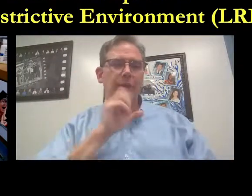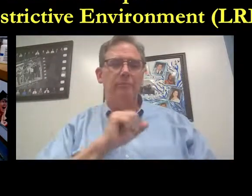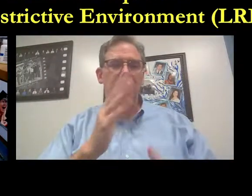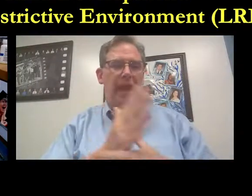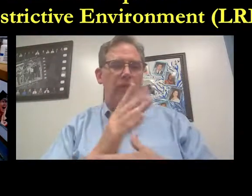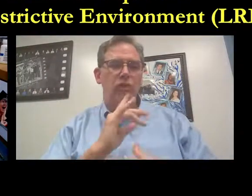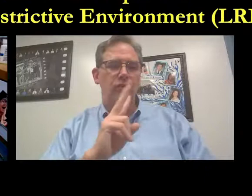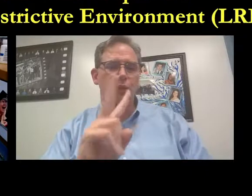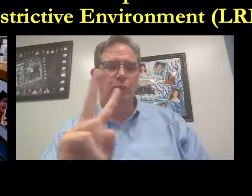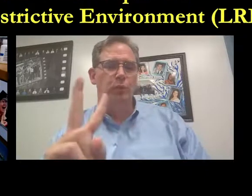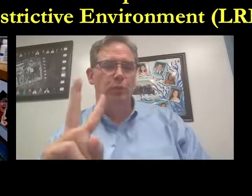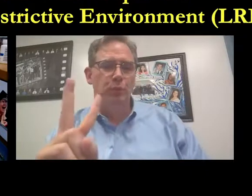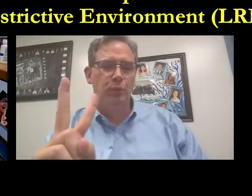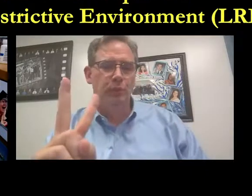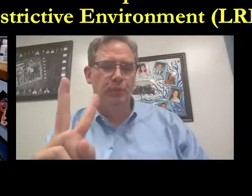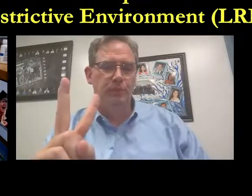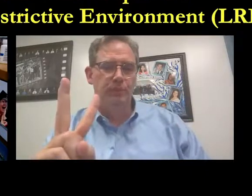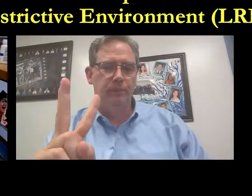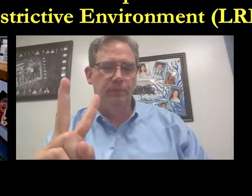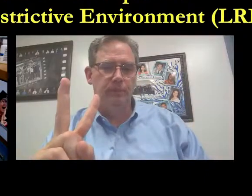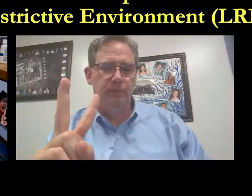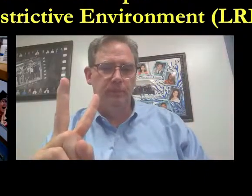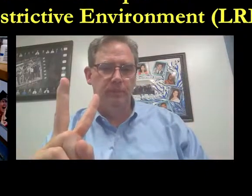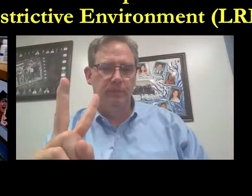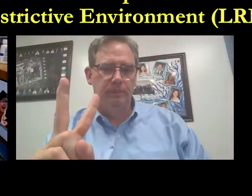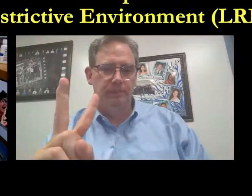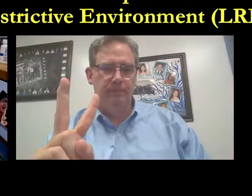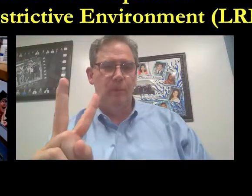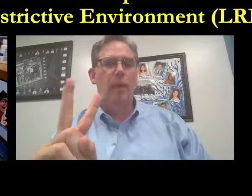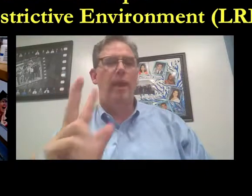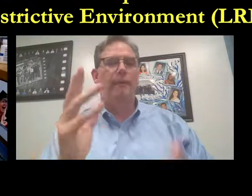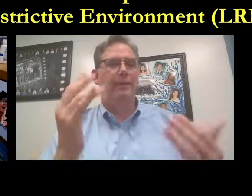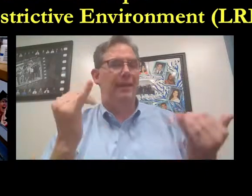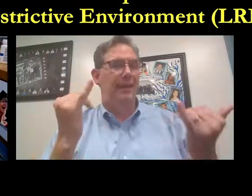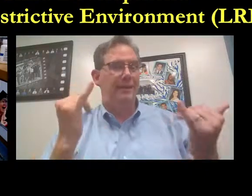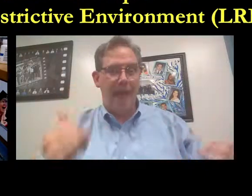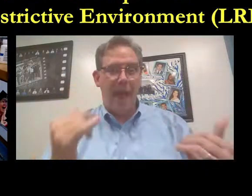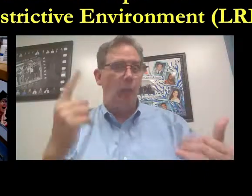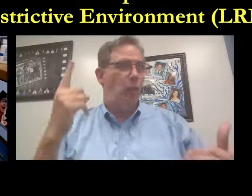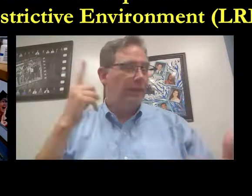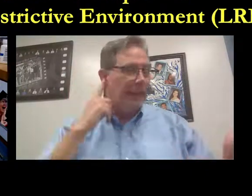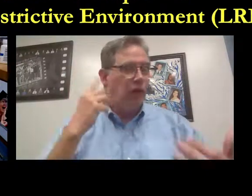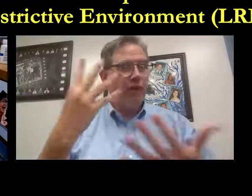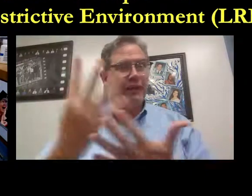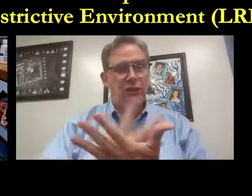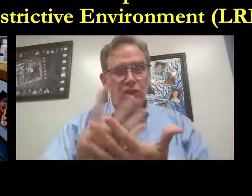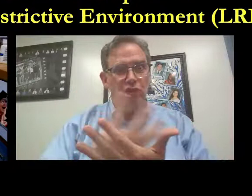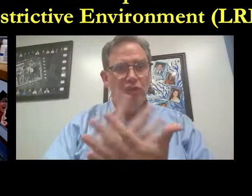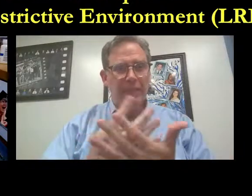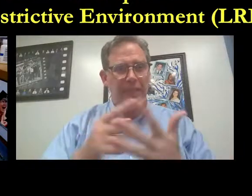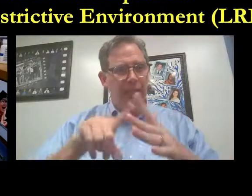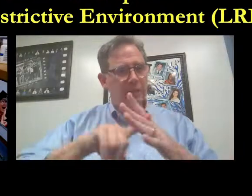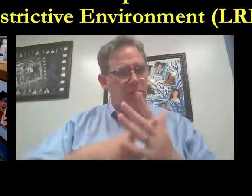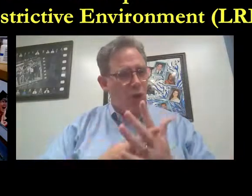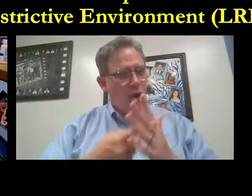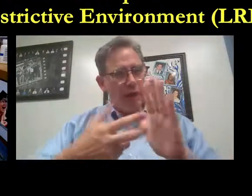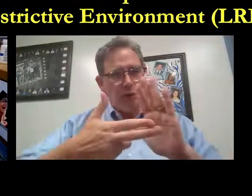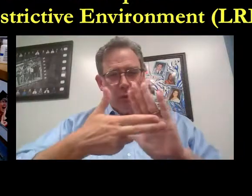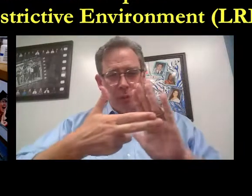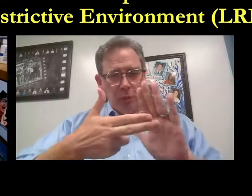Years ago, I think when they said that they didn't even diagnose a child as deaf until the age of